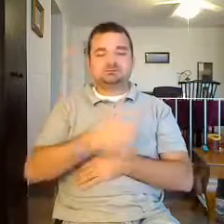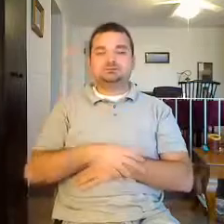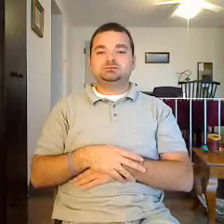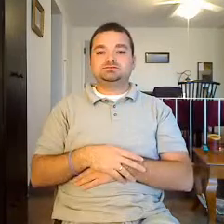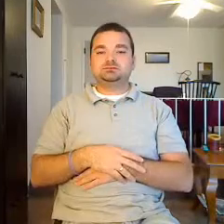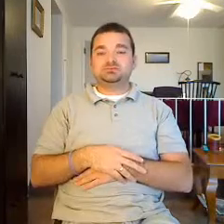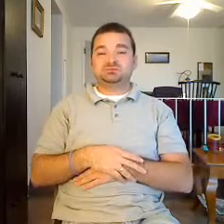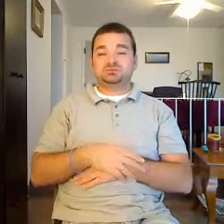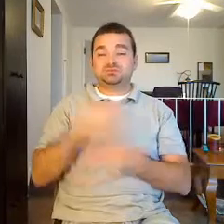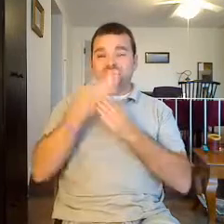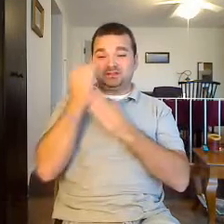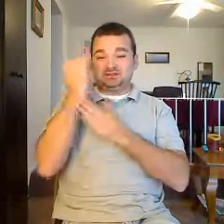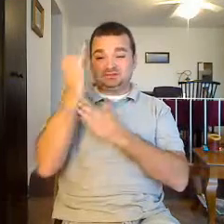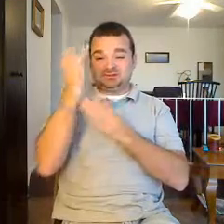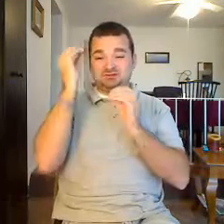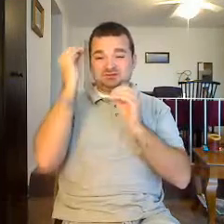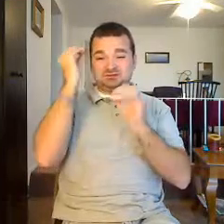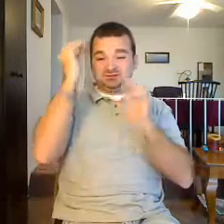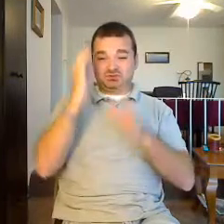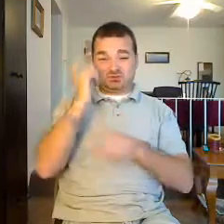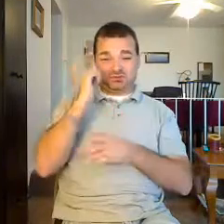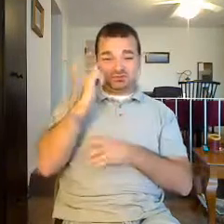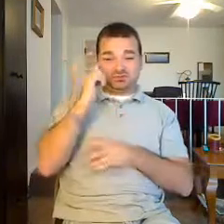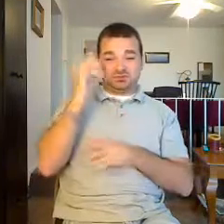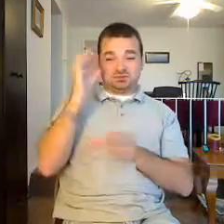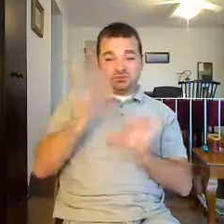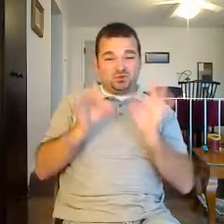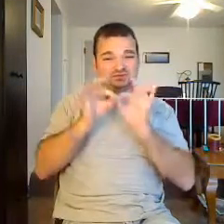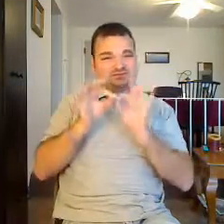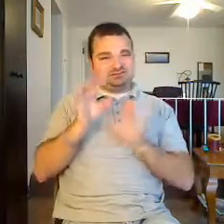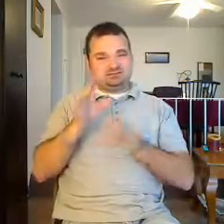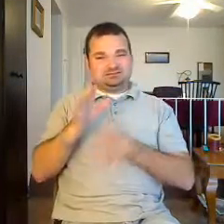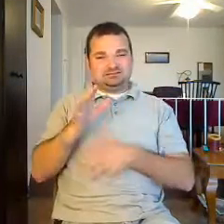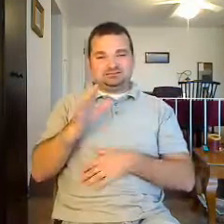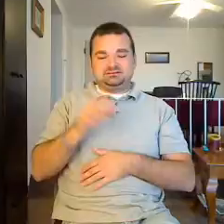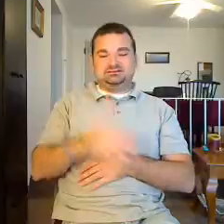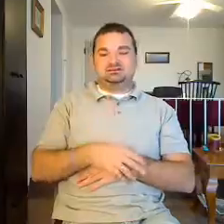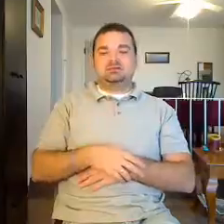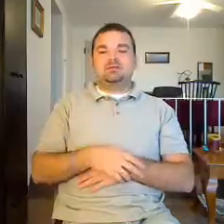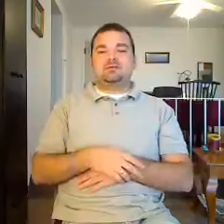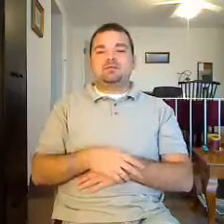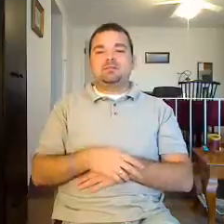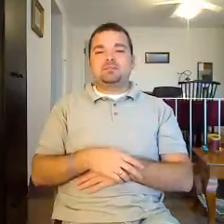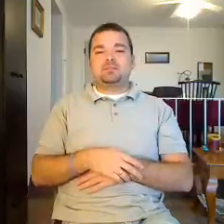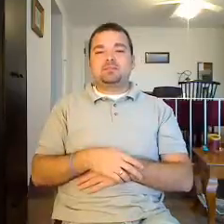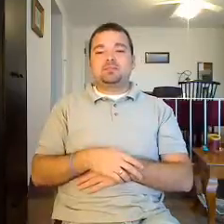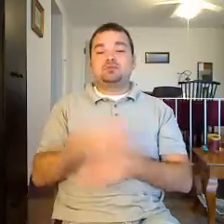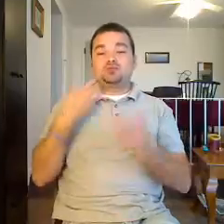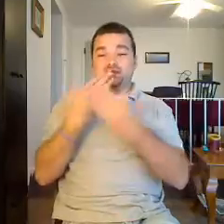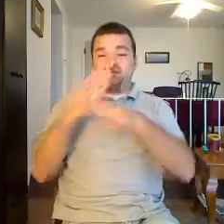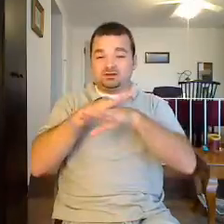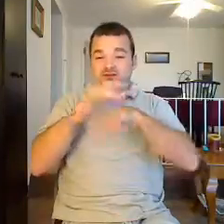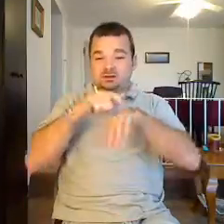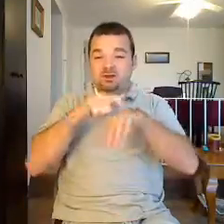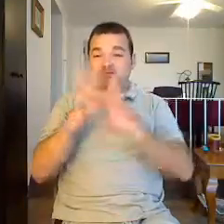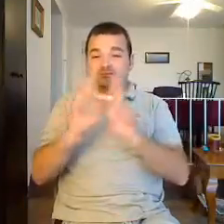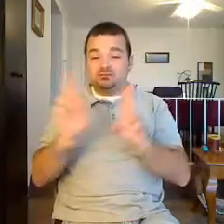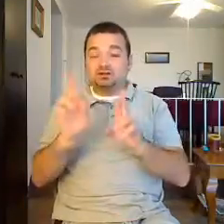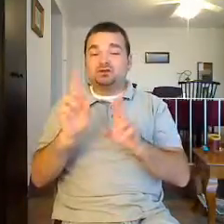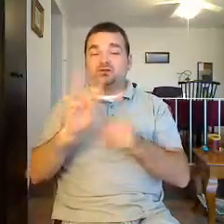idea of what the instructor considers important. Be on time and be ready, and oftentimes the first few minutes of a lecture can provide the main theme